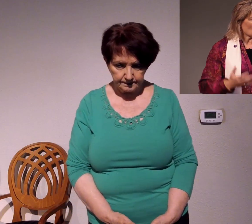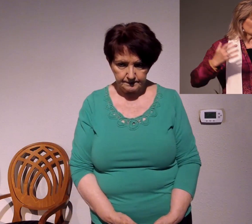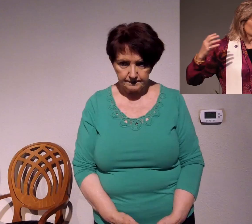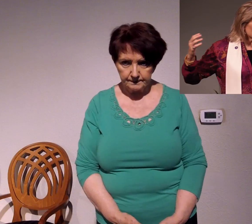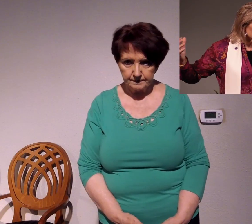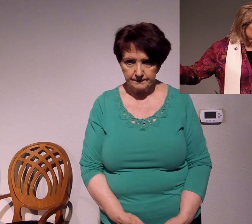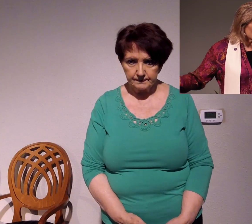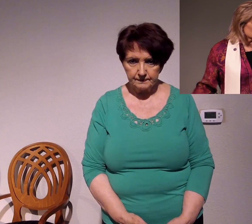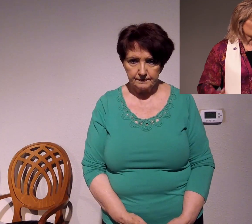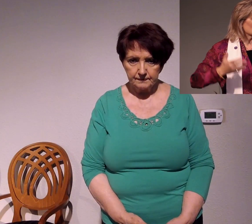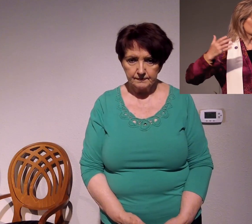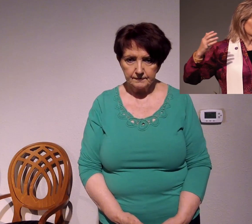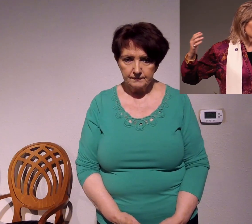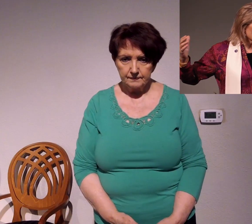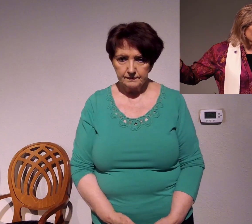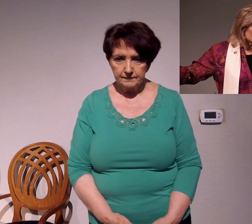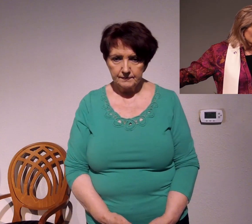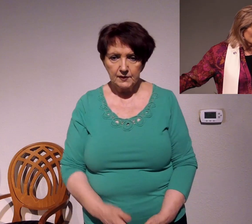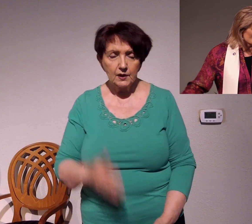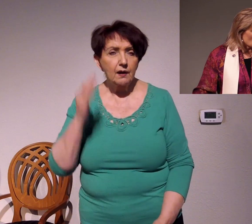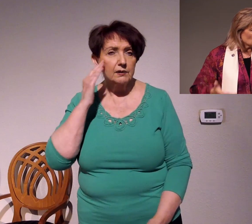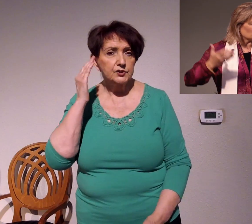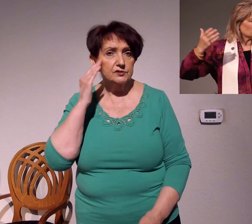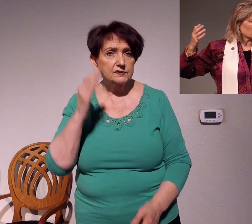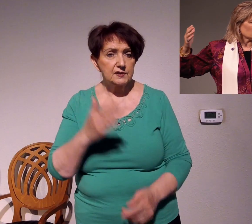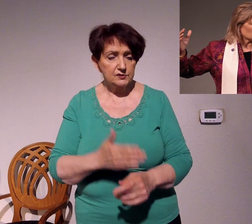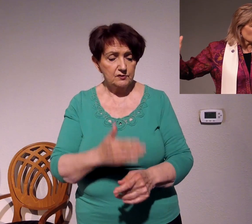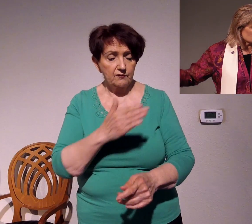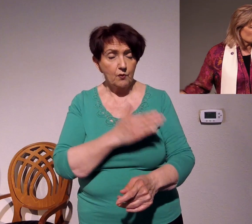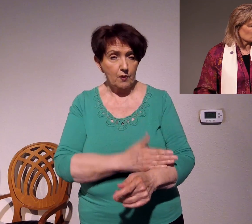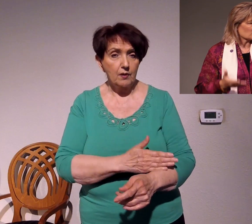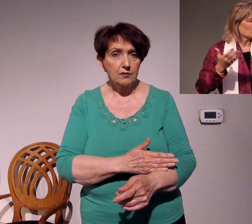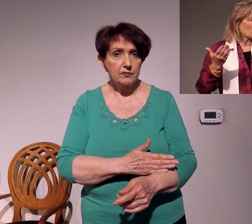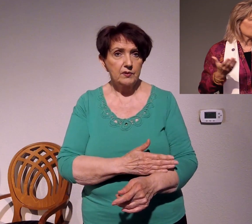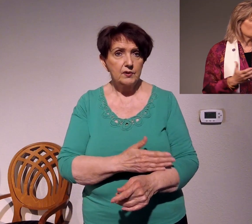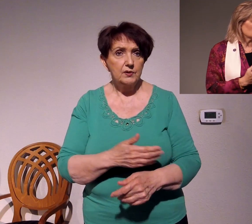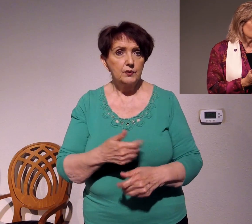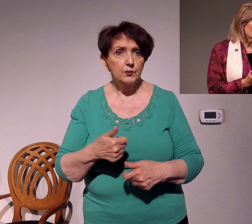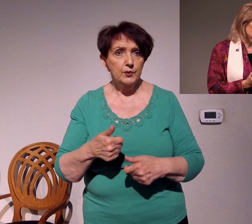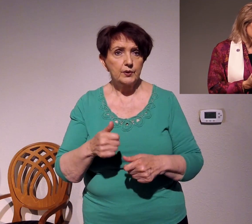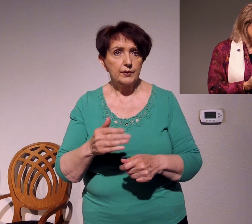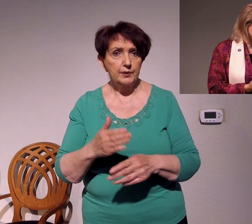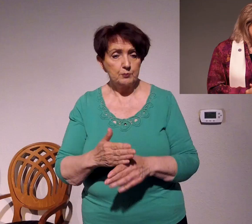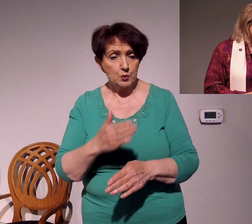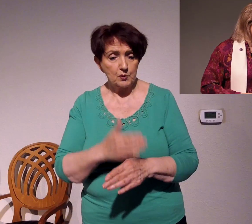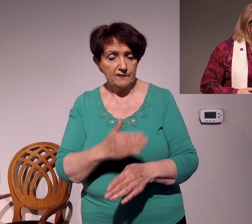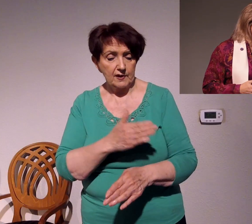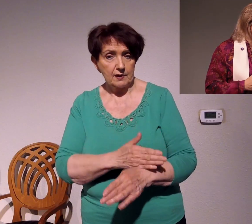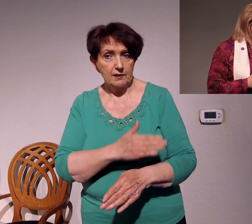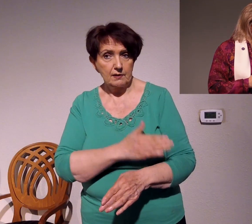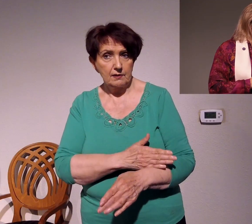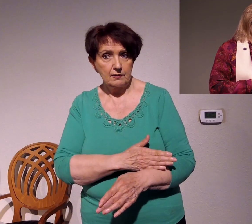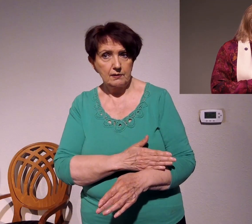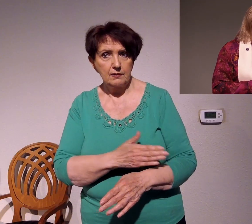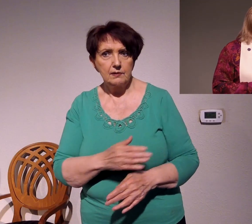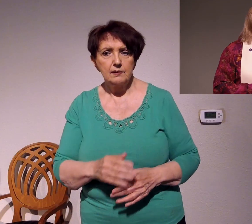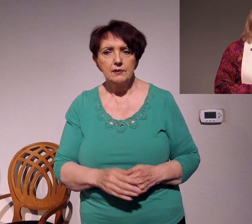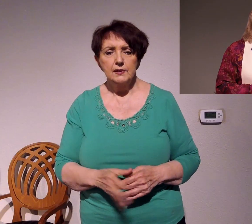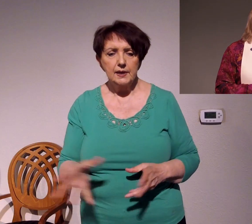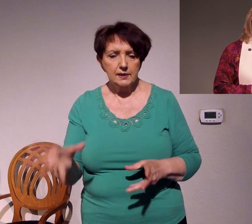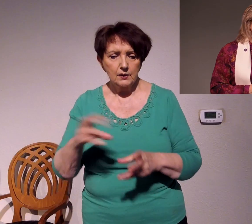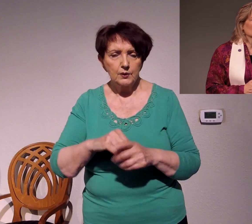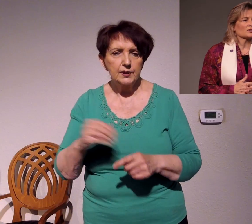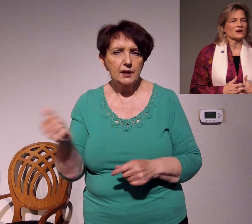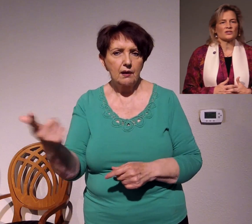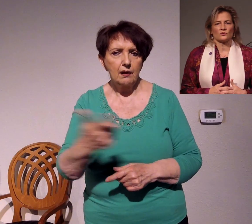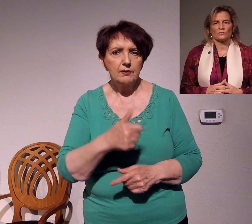we're cultivating the consciousness of growth. We're cultivating the consciousness of radically inclusive. Just